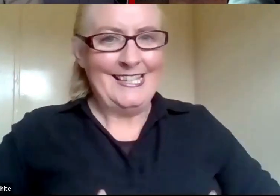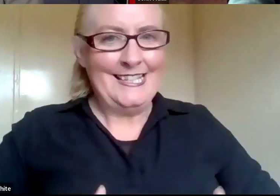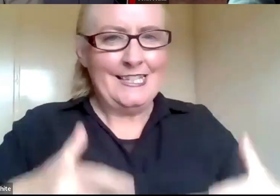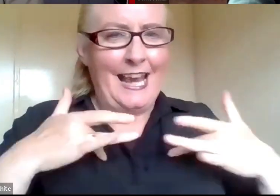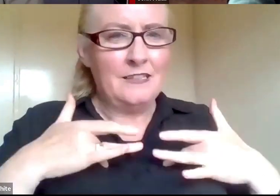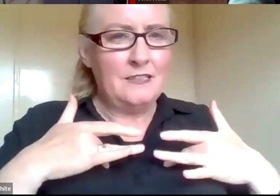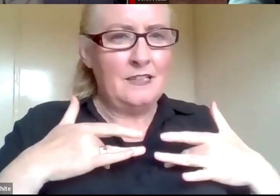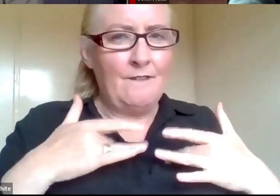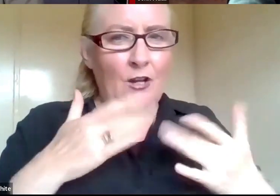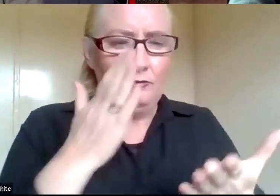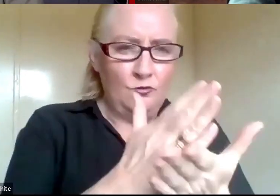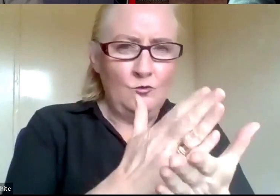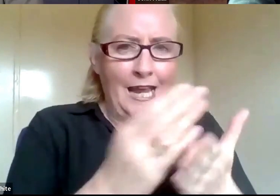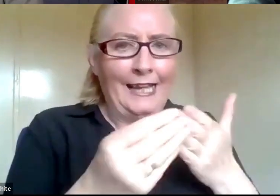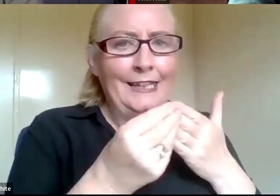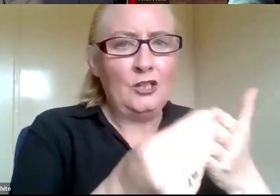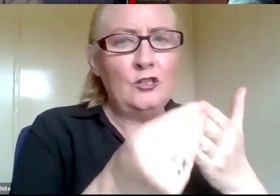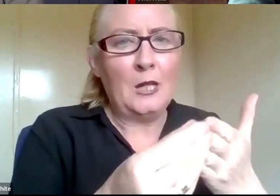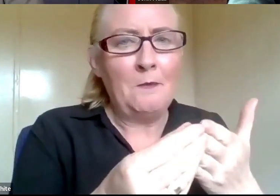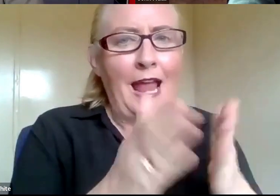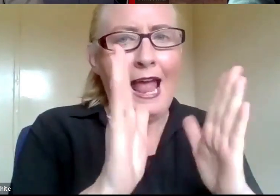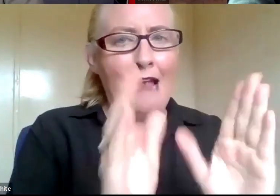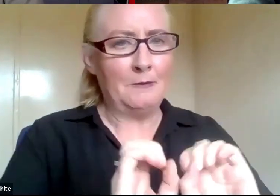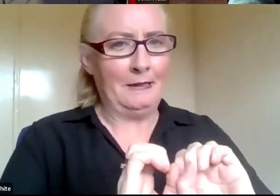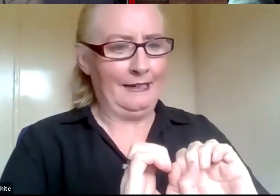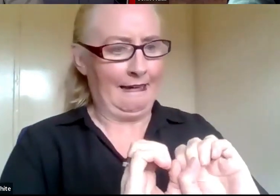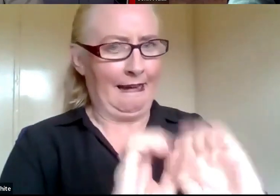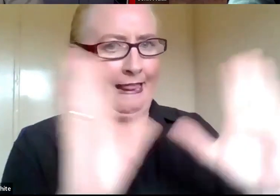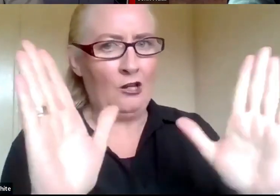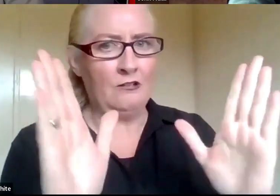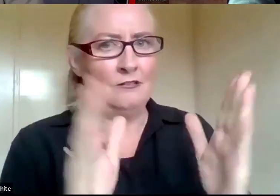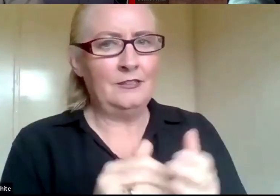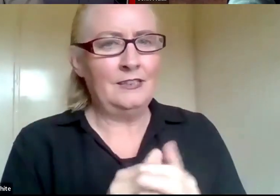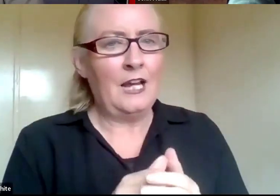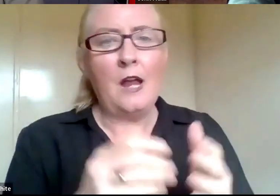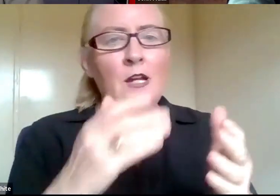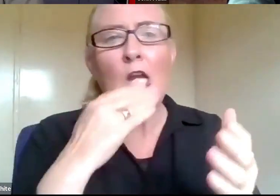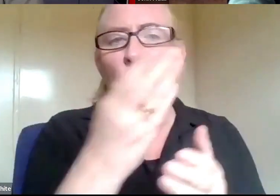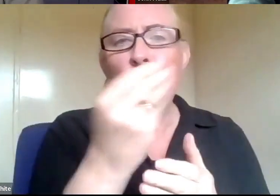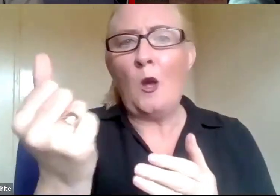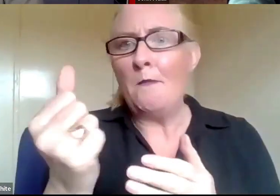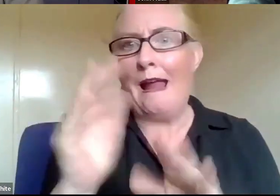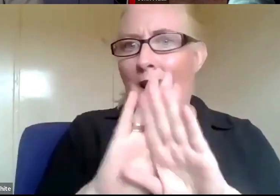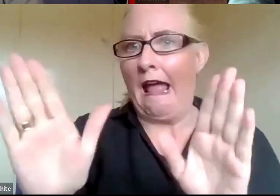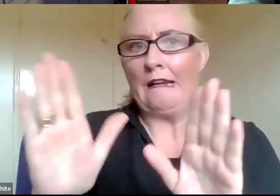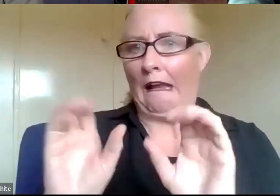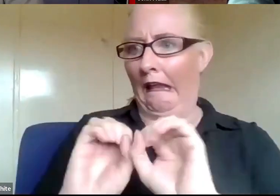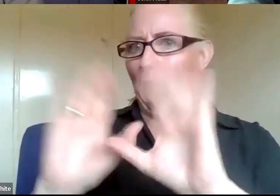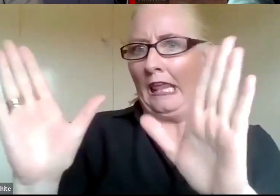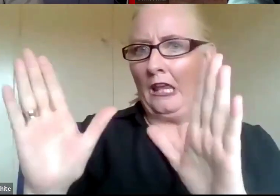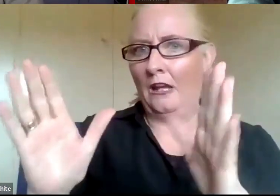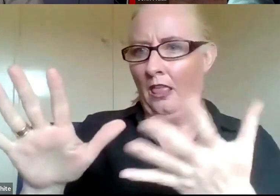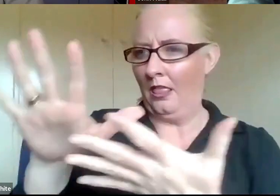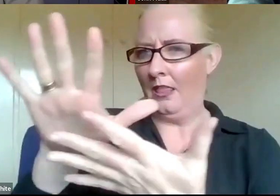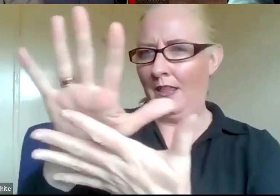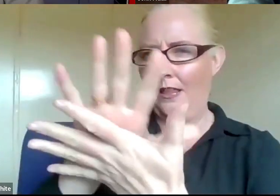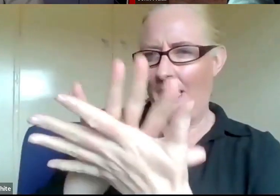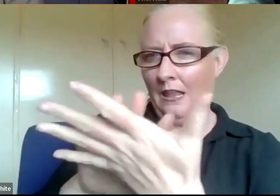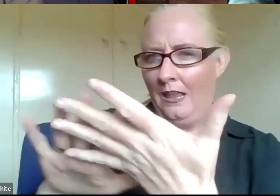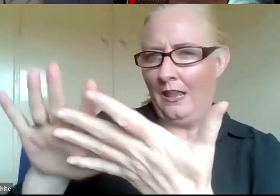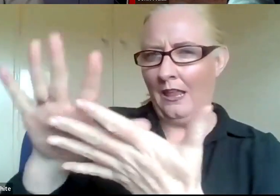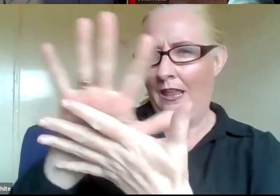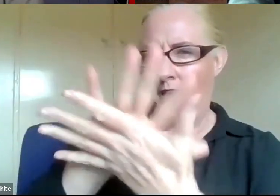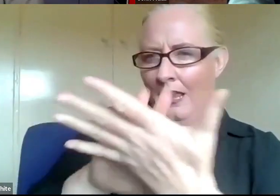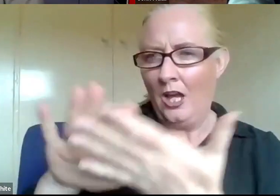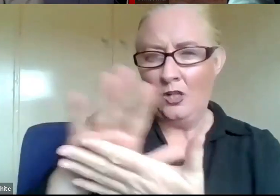they're not being spelled out. We have to find ways which we can convey to people that it's not